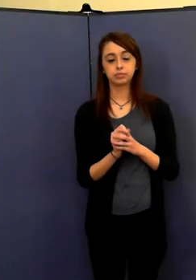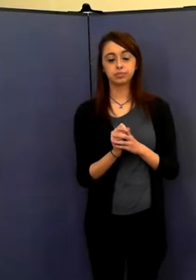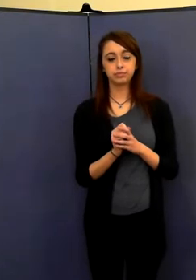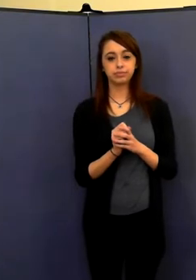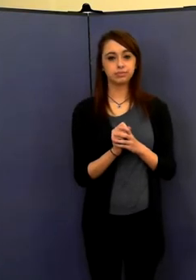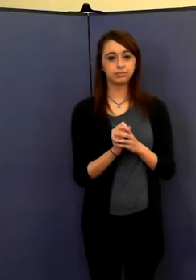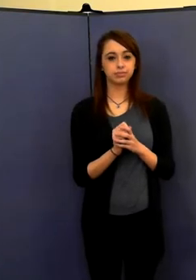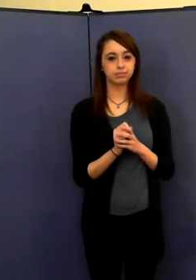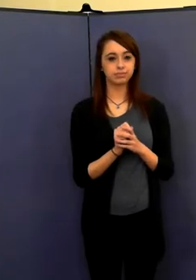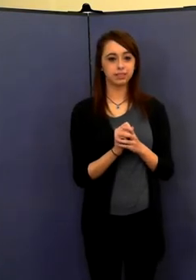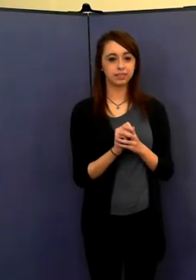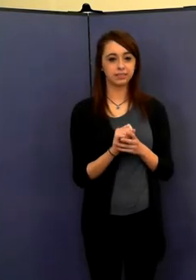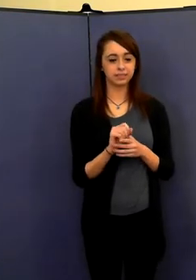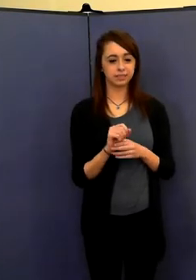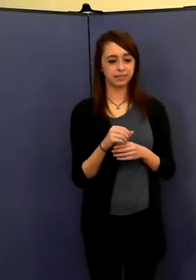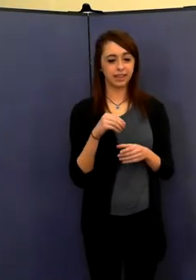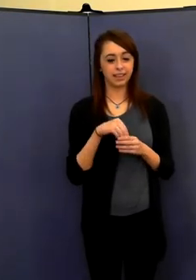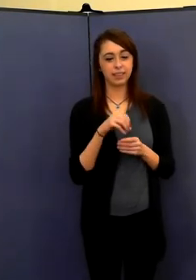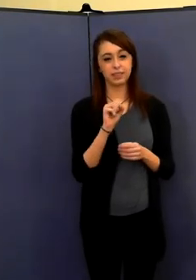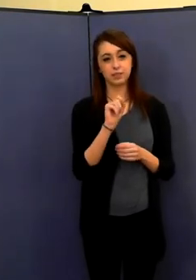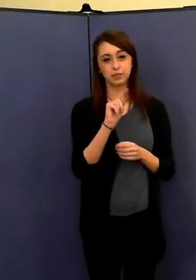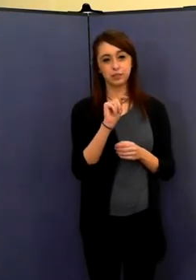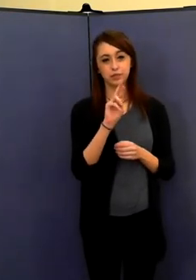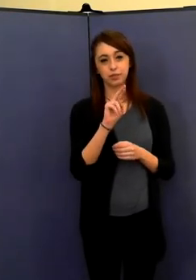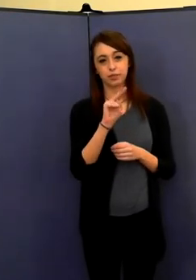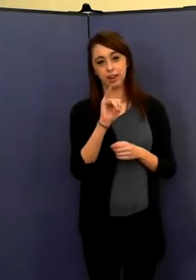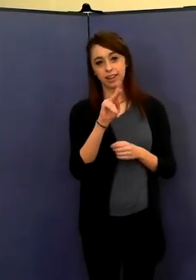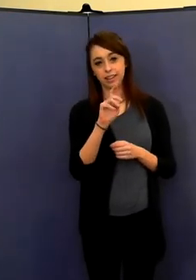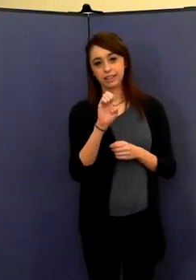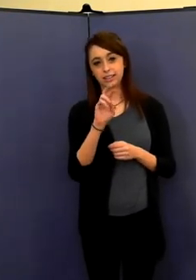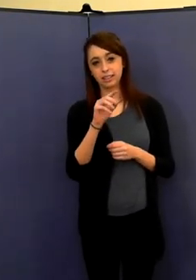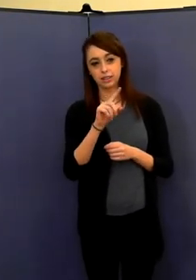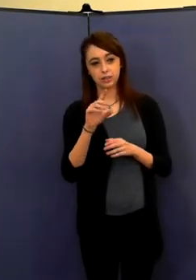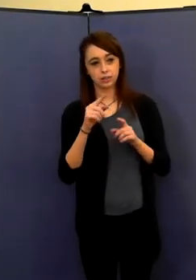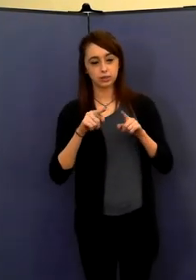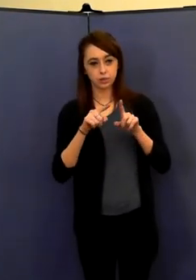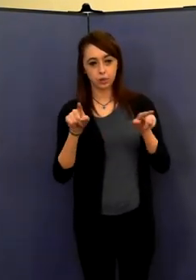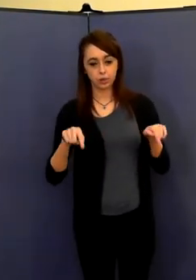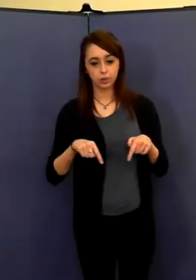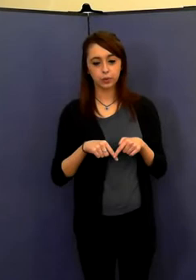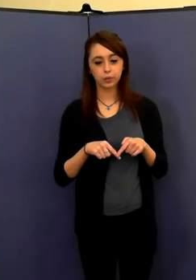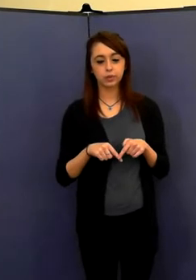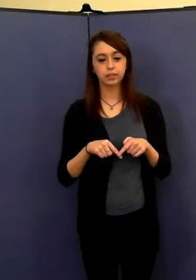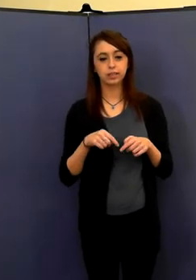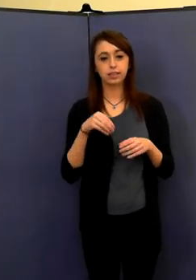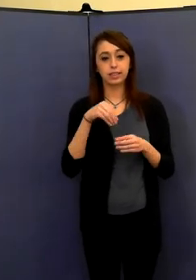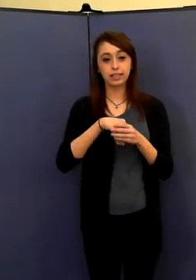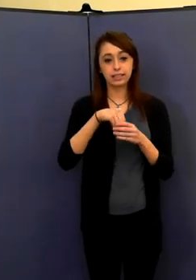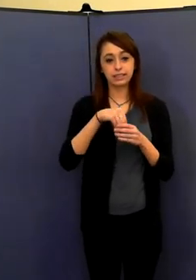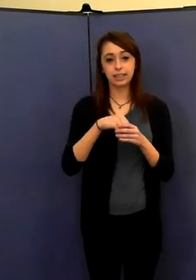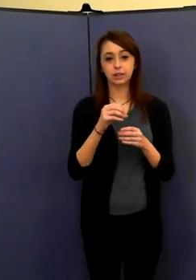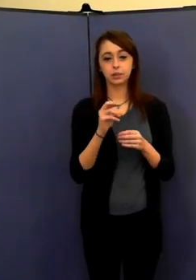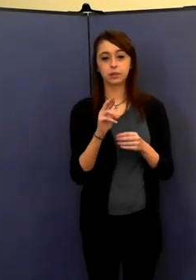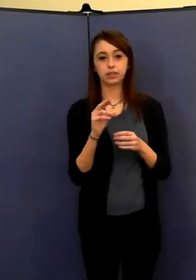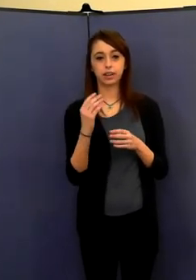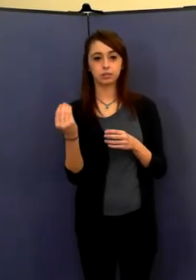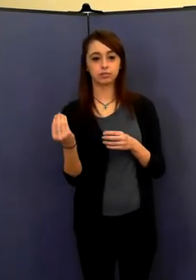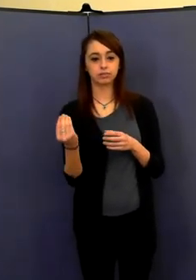zone. And in that strike zone, if it's in the center of it or inside of it, it's considered a strike. If